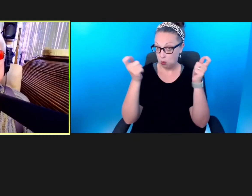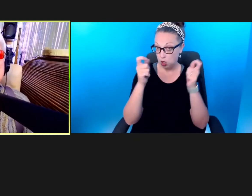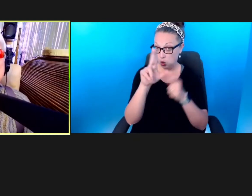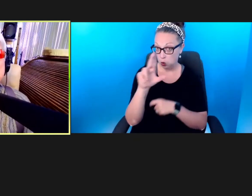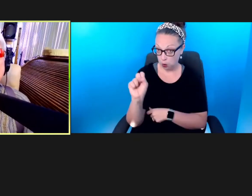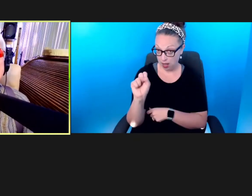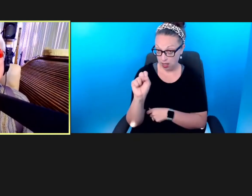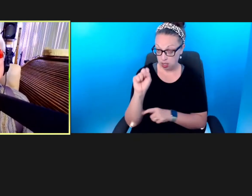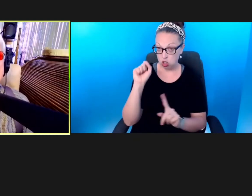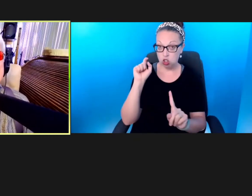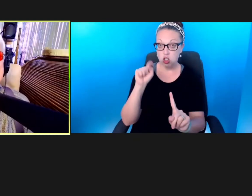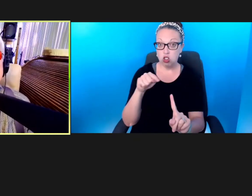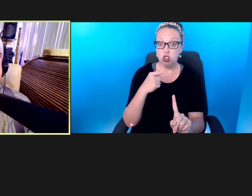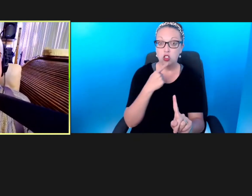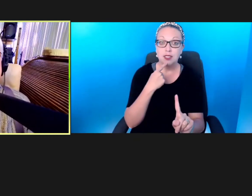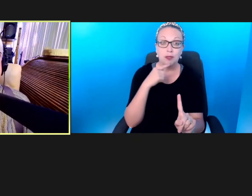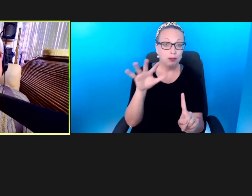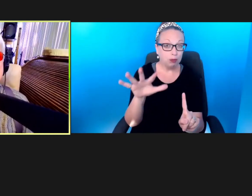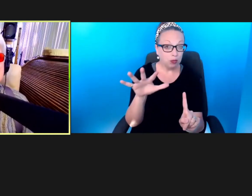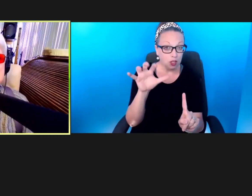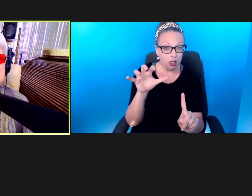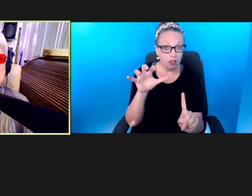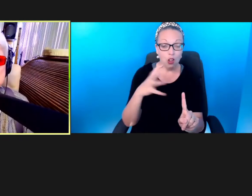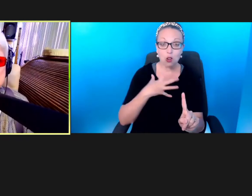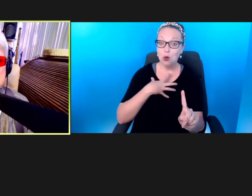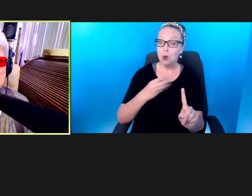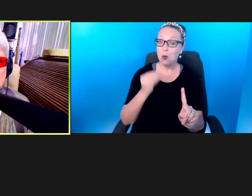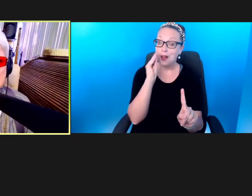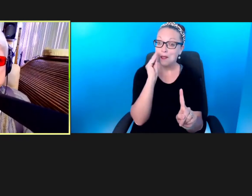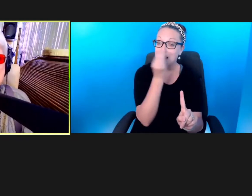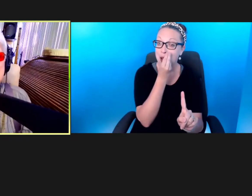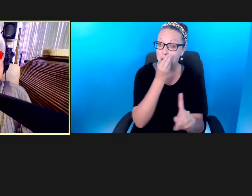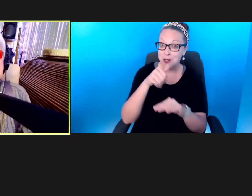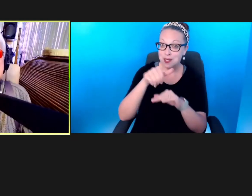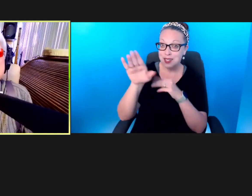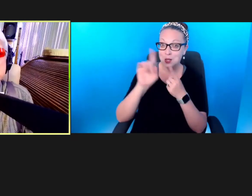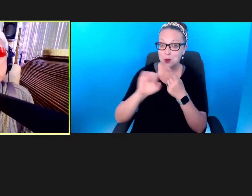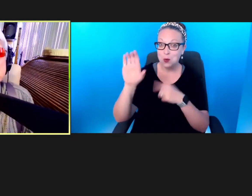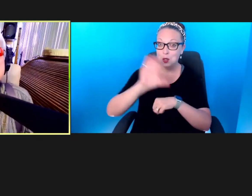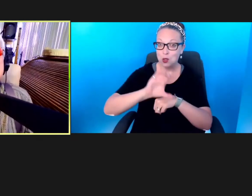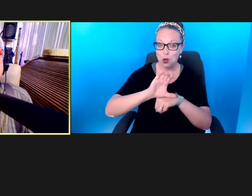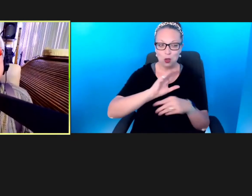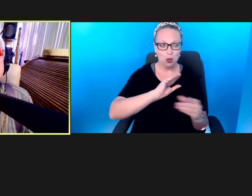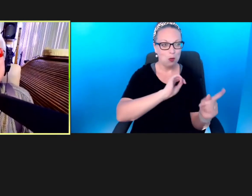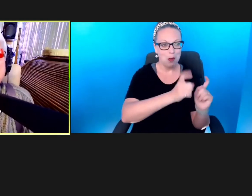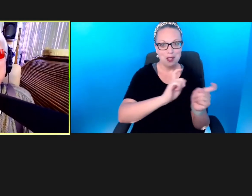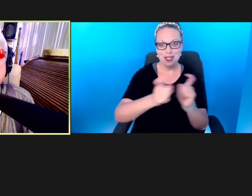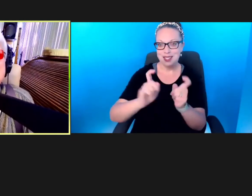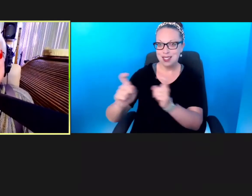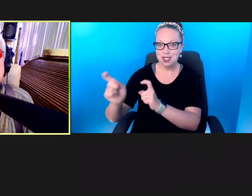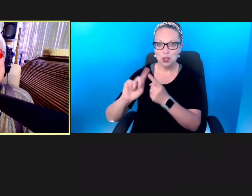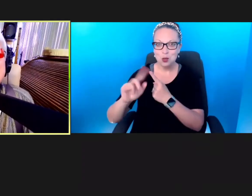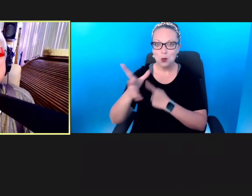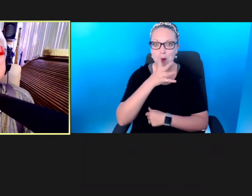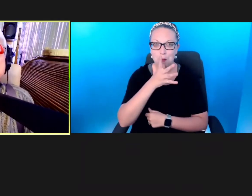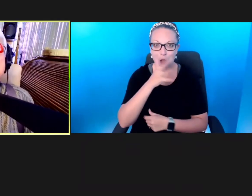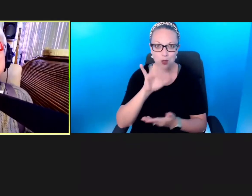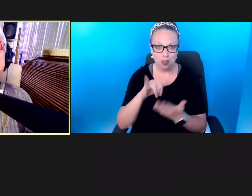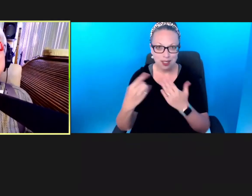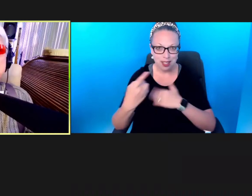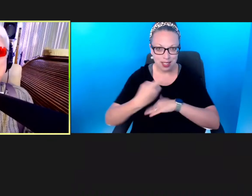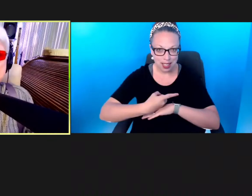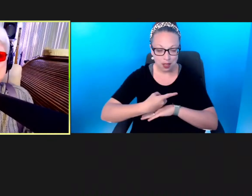she sent 500 white carnations to her church to be passed out to mothers in the congregation.